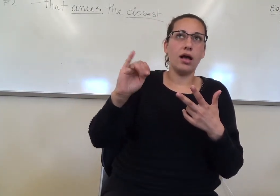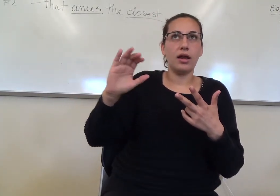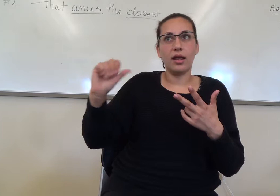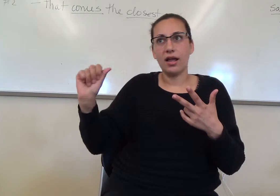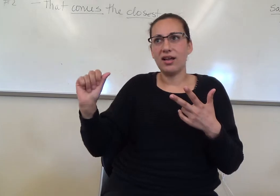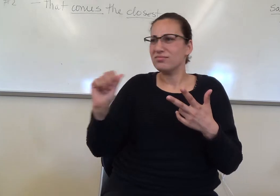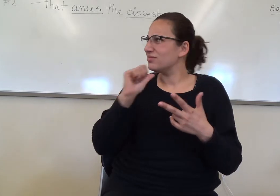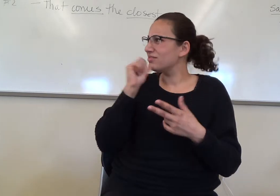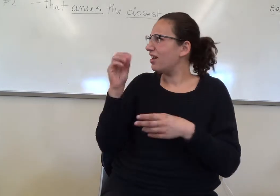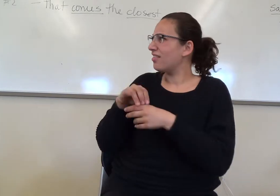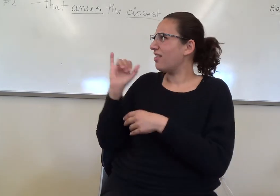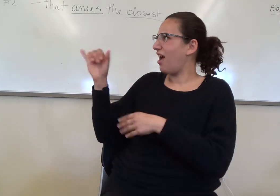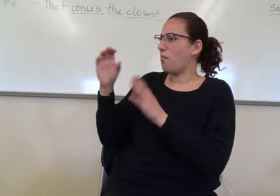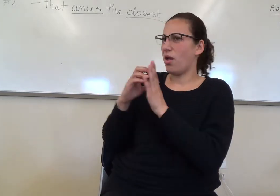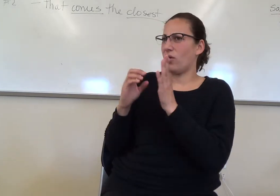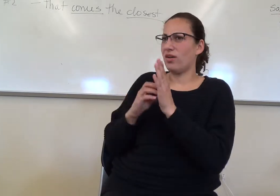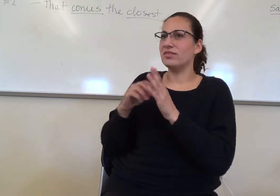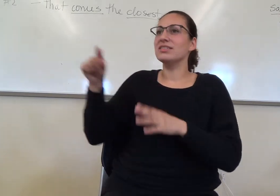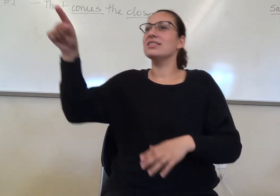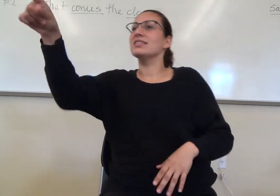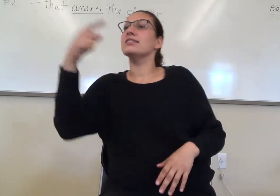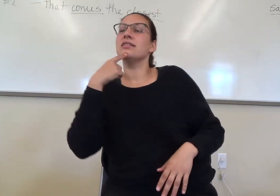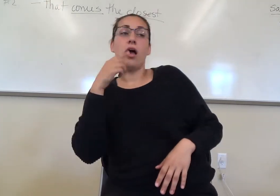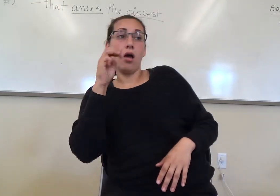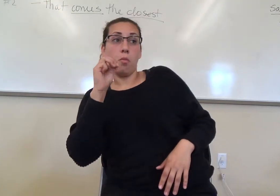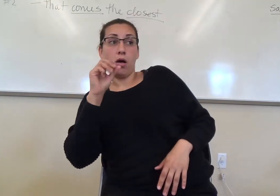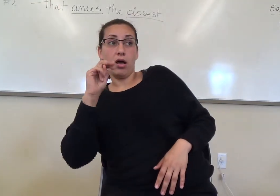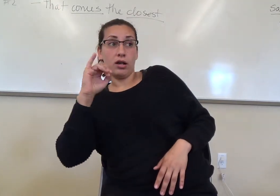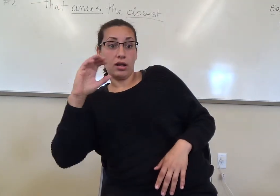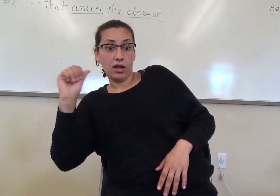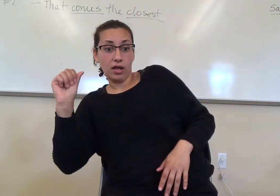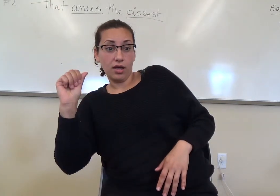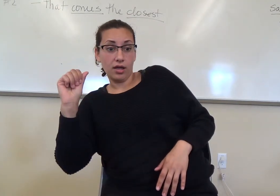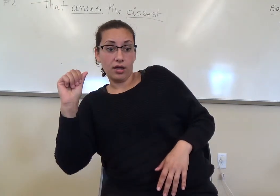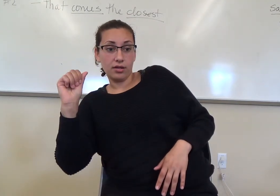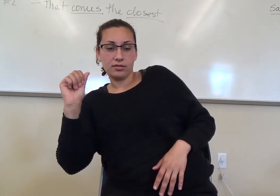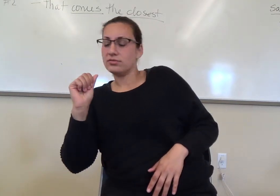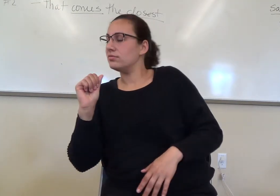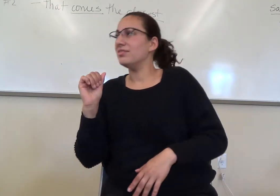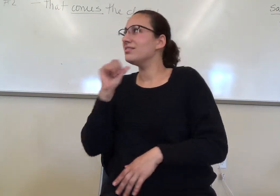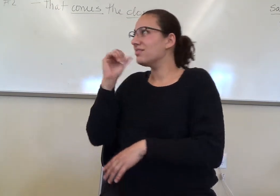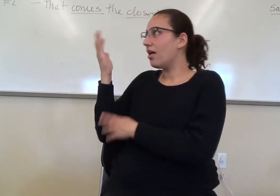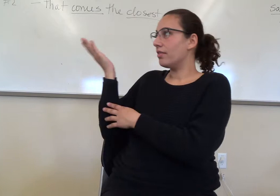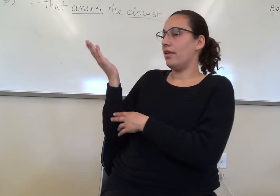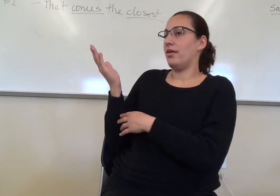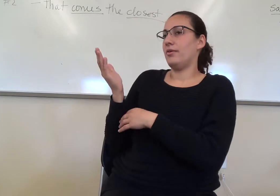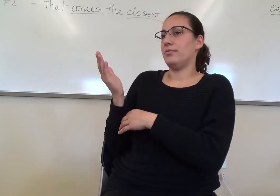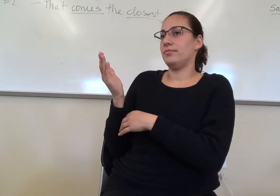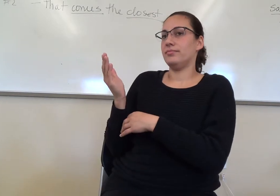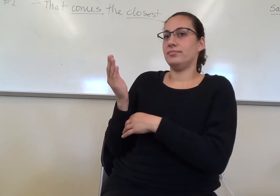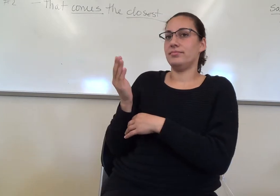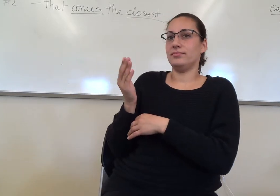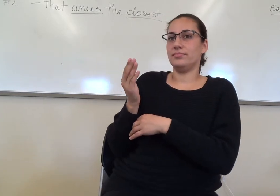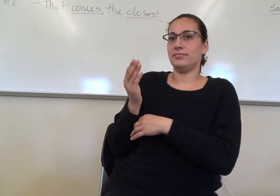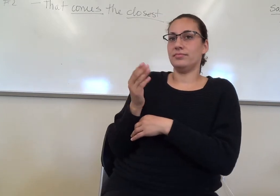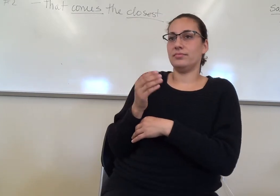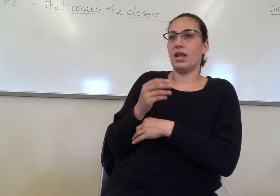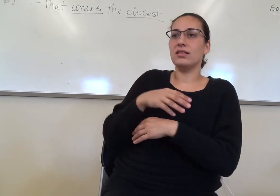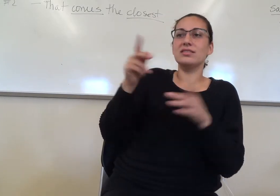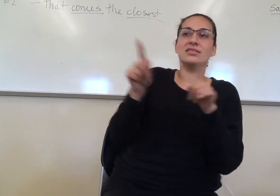paragraph. But that's some prior knowledge that we have about these people, okay? So, whoops, whatever the last